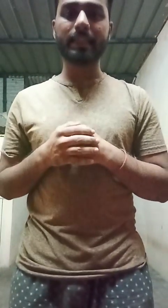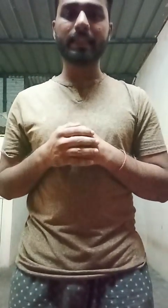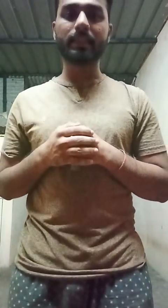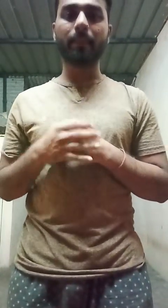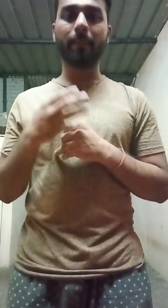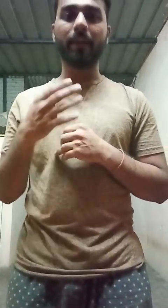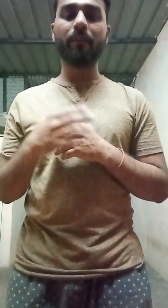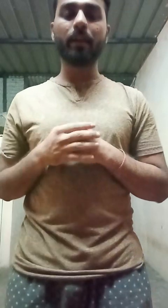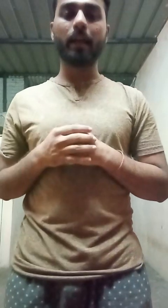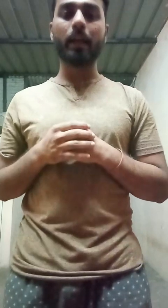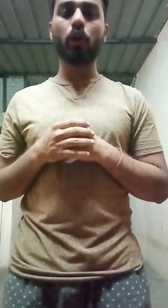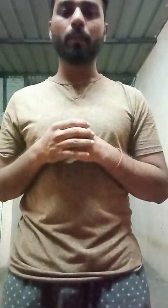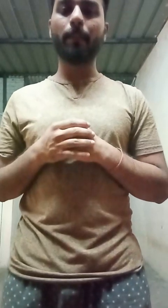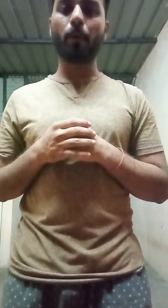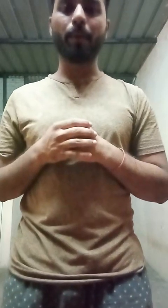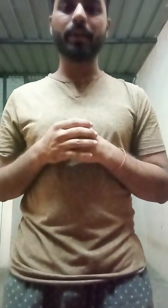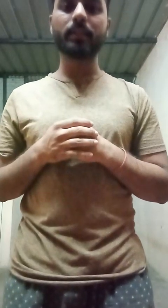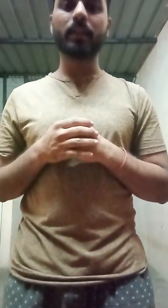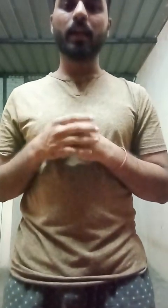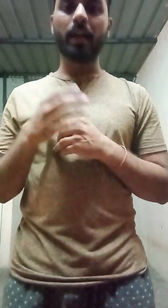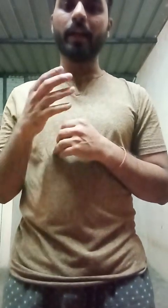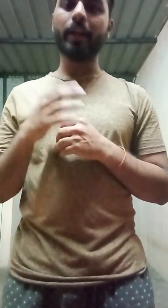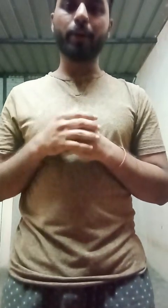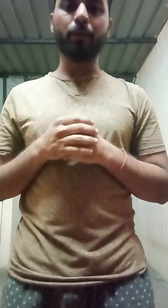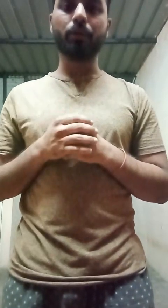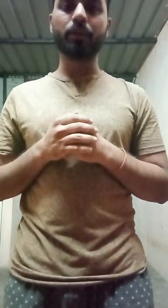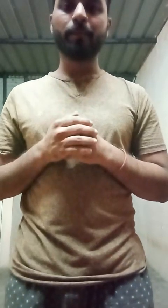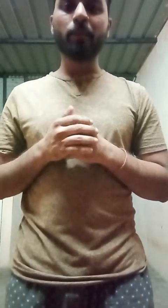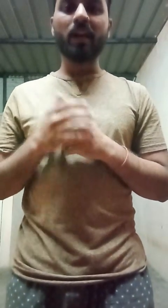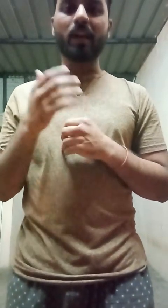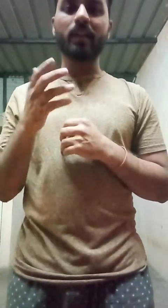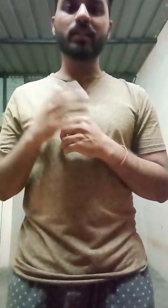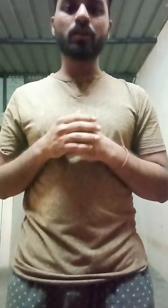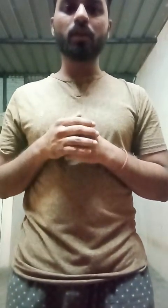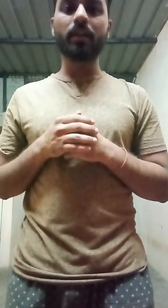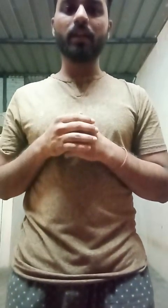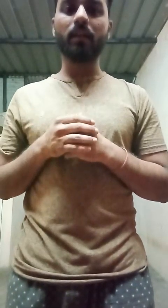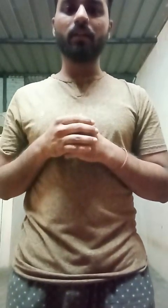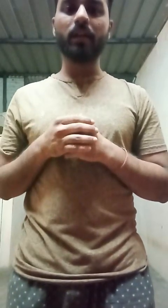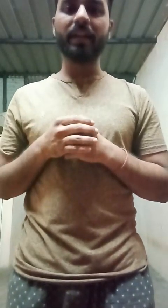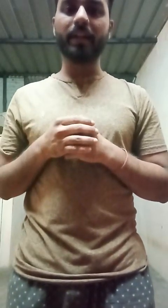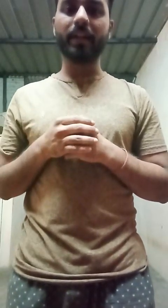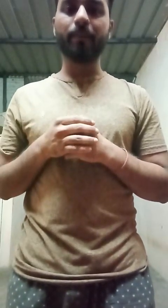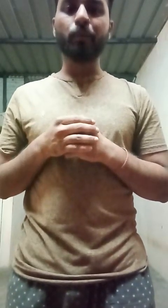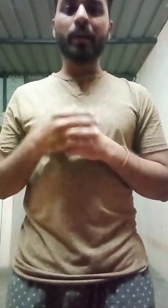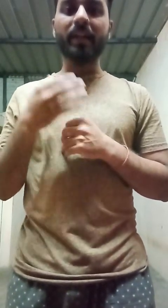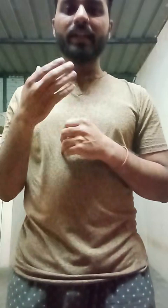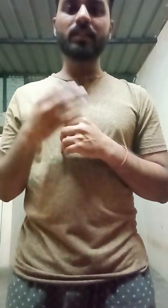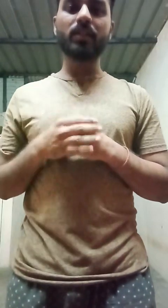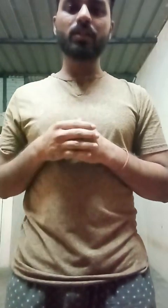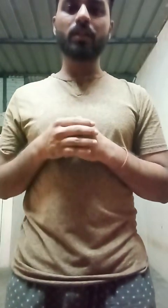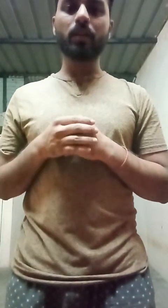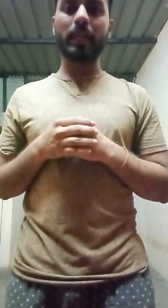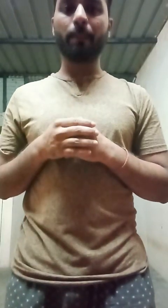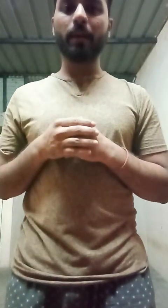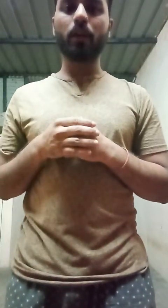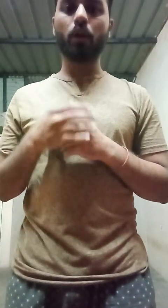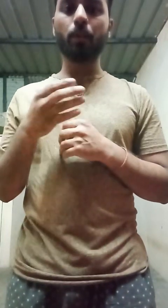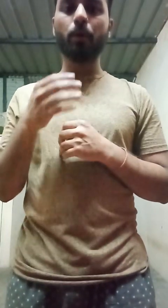characteristics, behavior and common properties and attributes. Class is not a real world entity. It is just a template or a